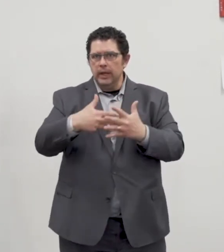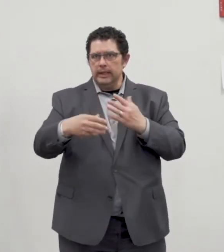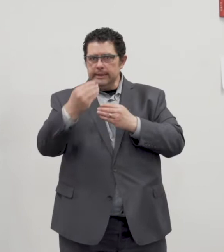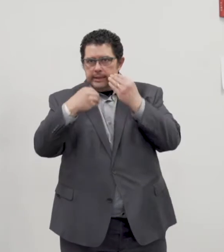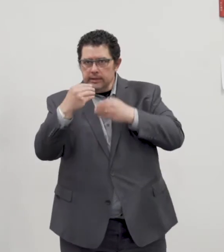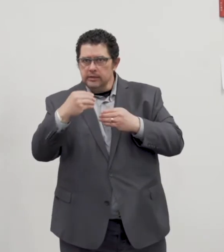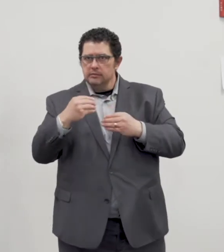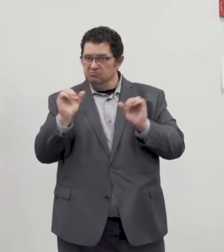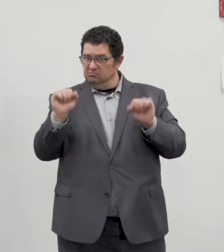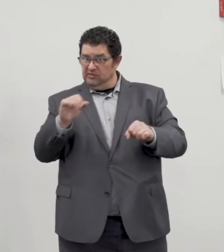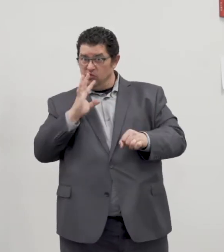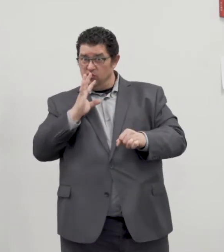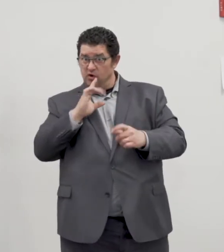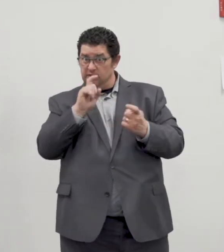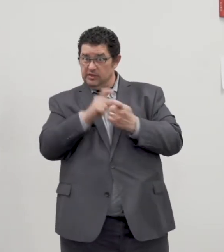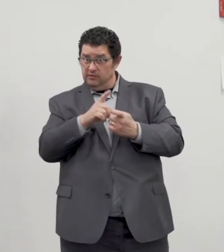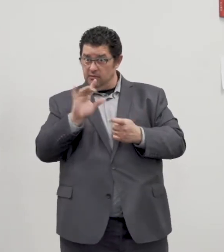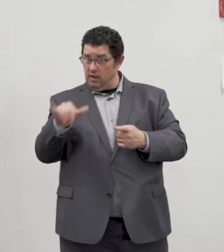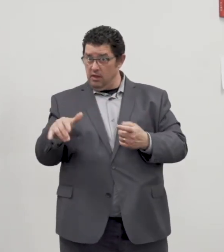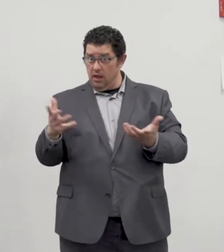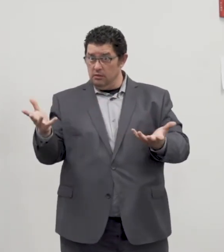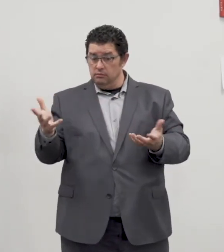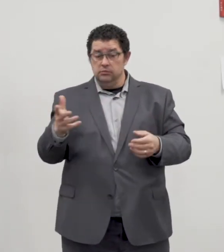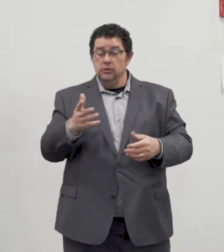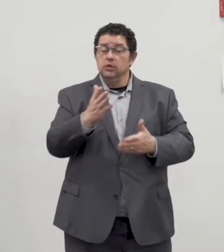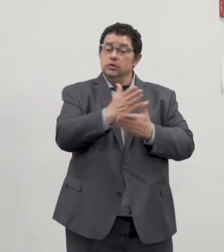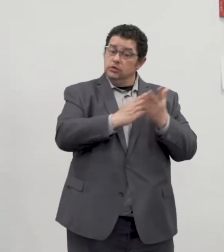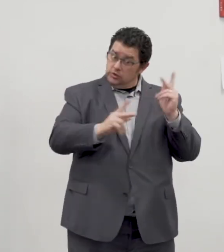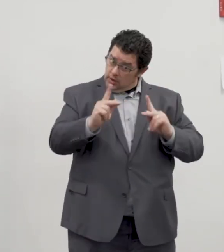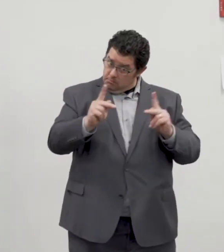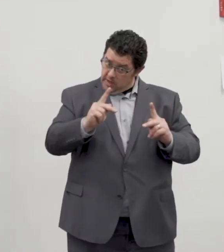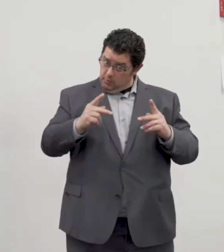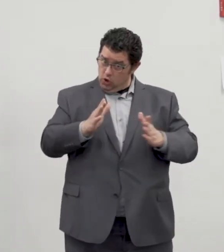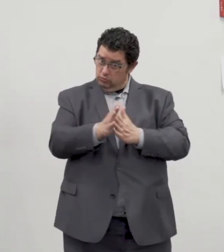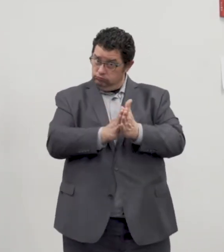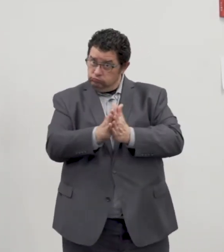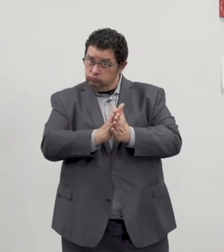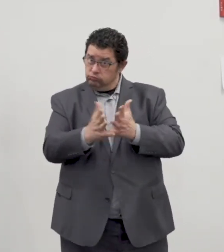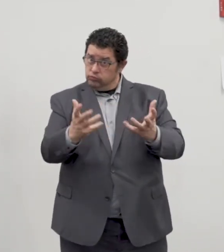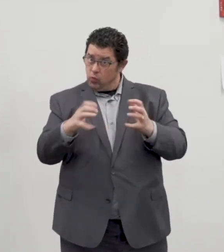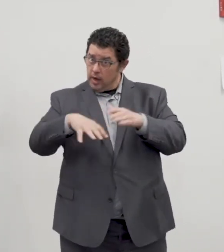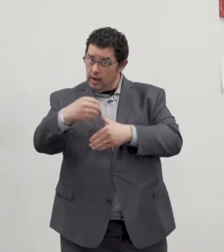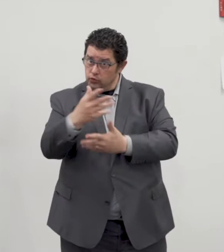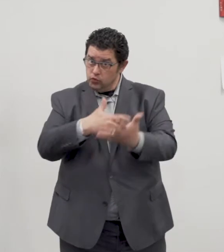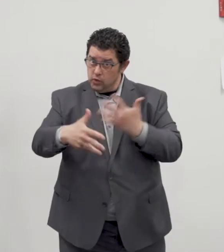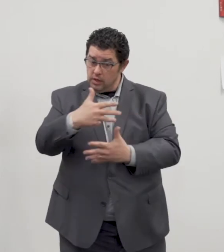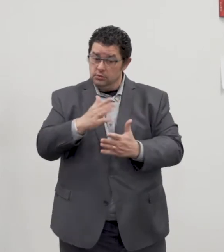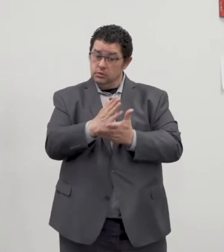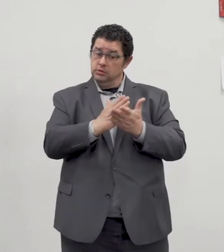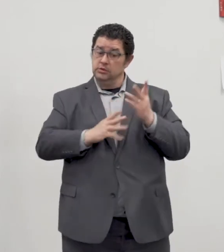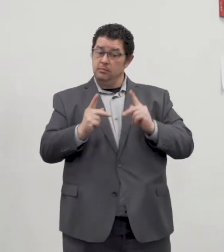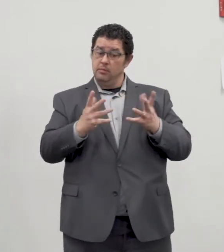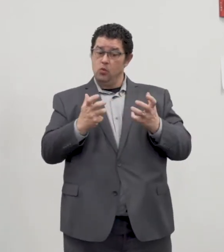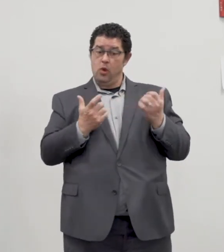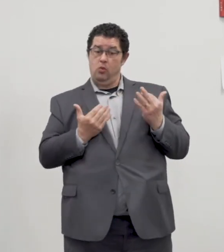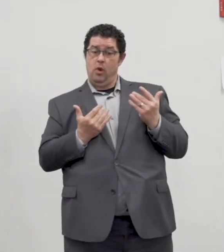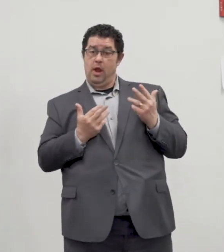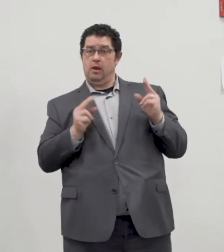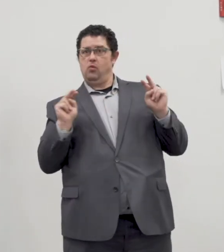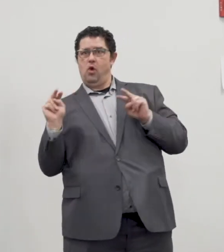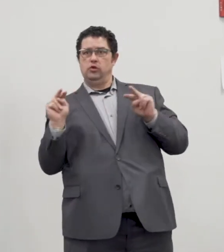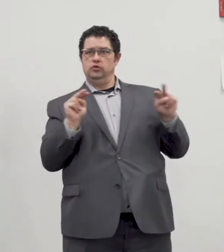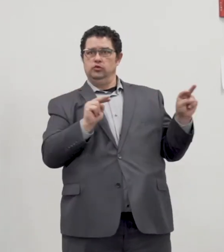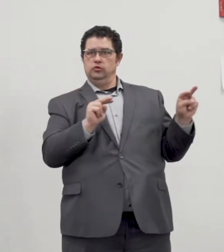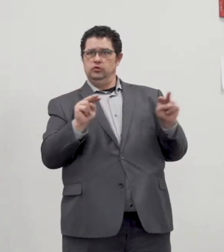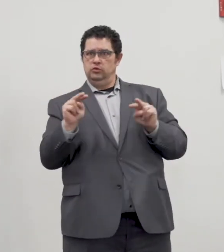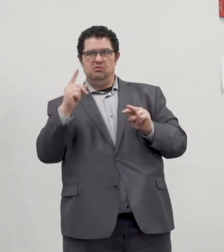specifically about the food industry? Yeah, sure. Some people are anxious to get out and socialize. Some people want to wait and watch. I would say most people